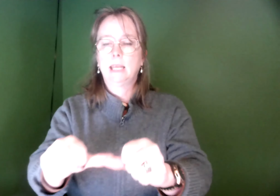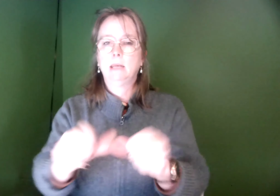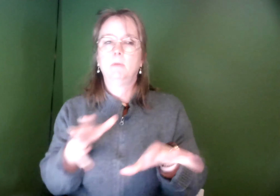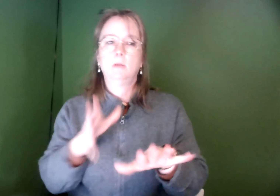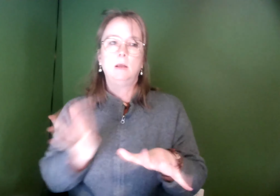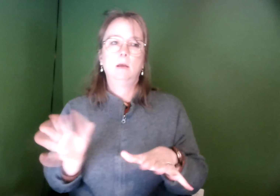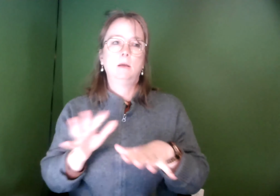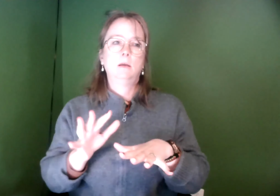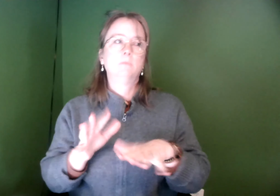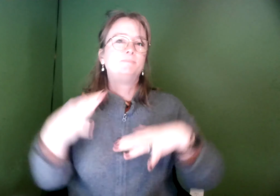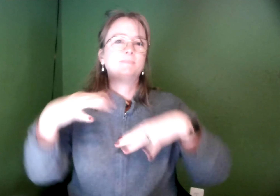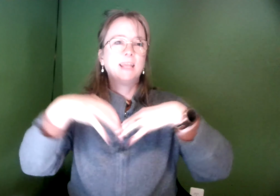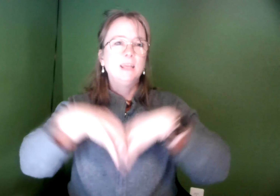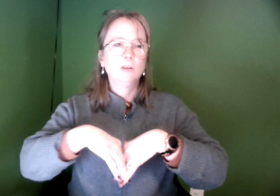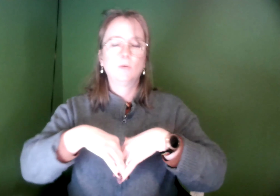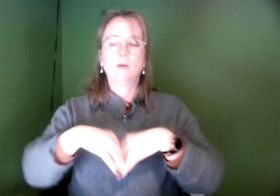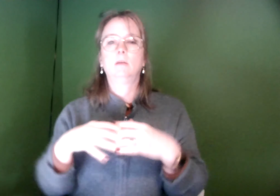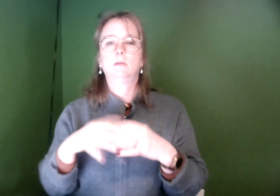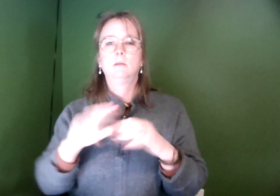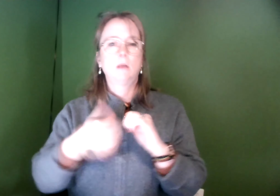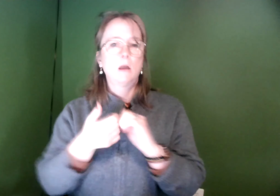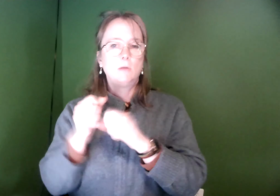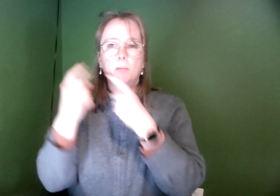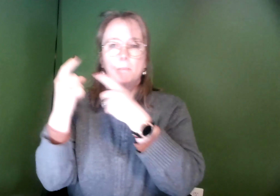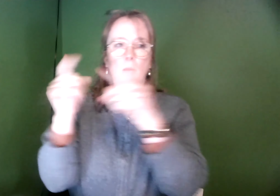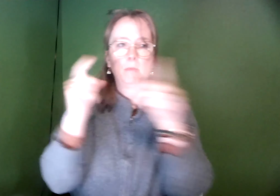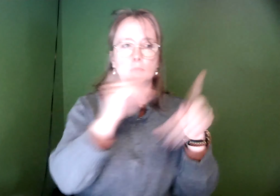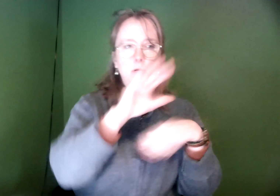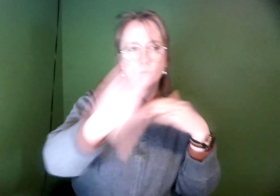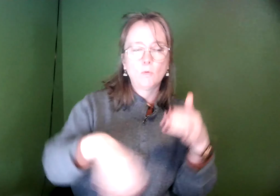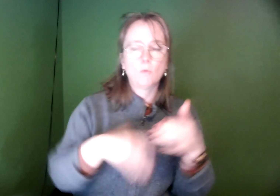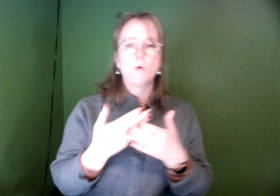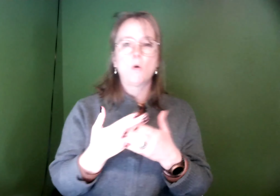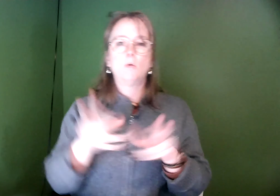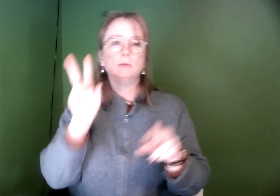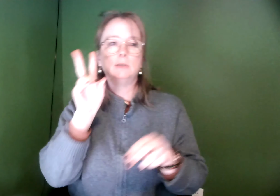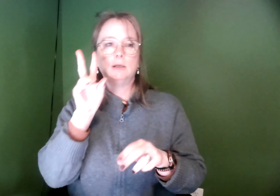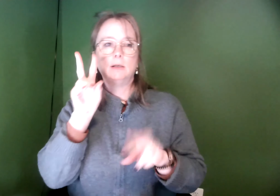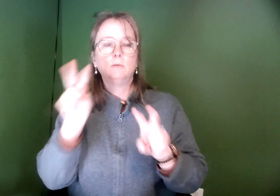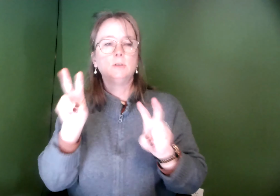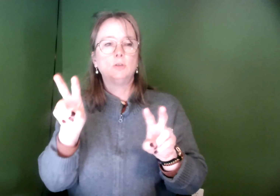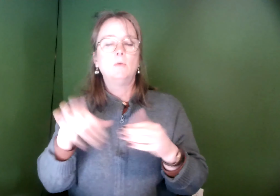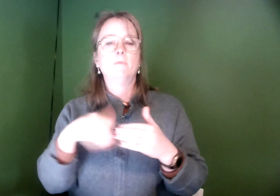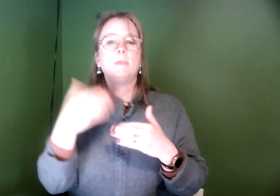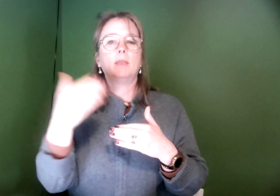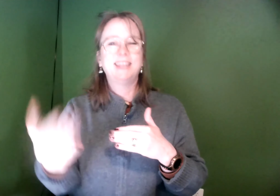How do we make this work for everybody? And we'll see you all and watch for the next